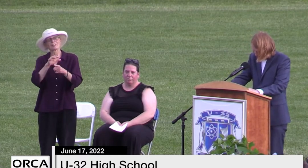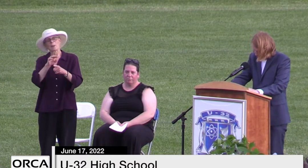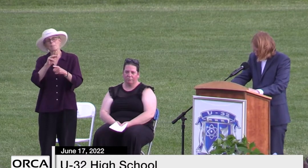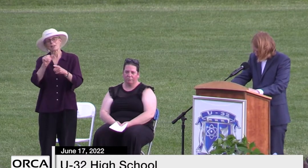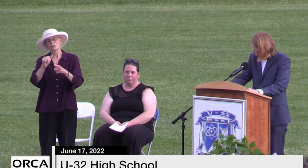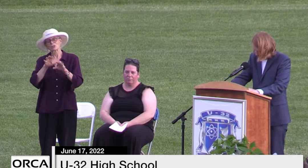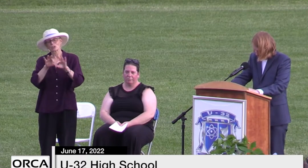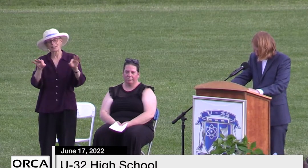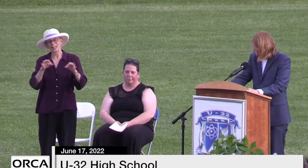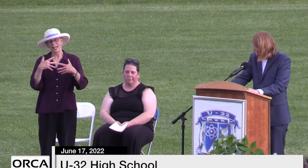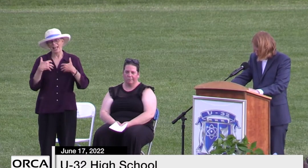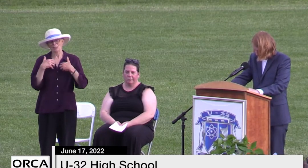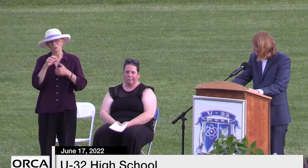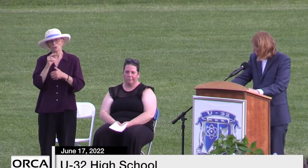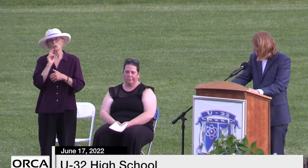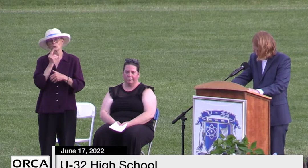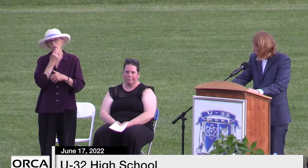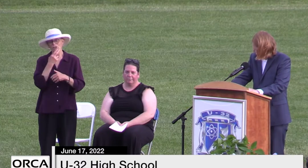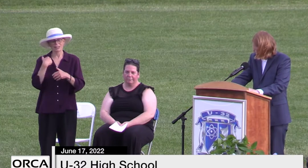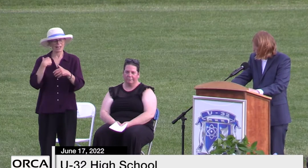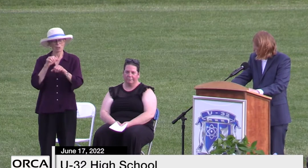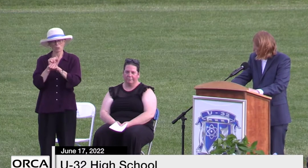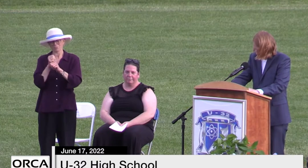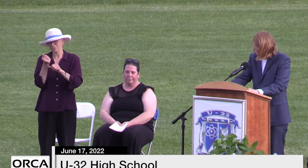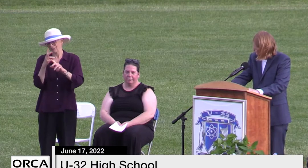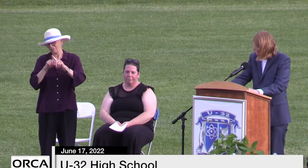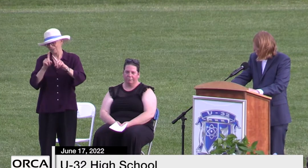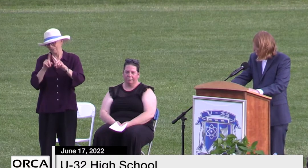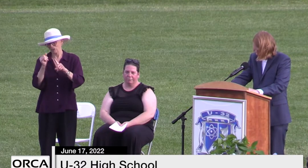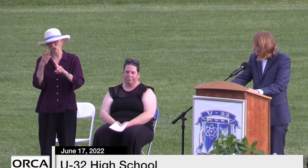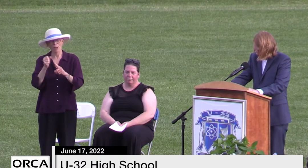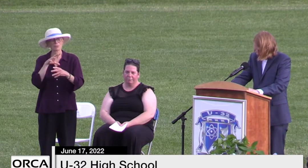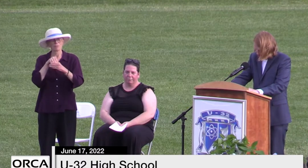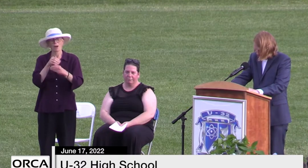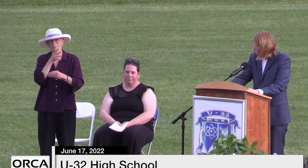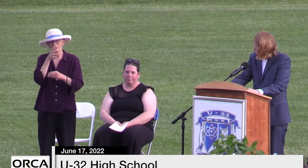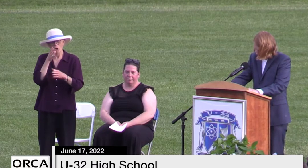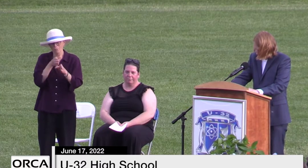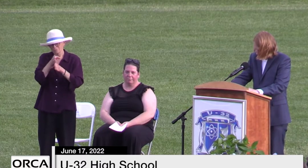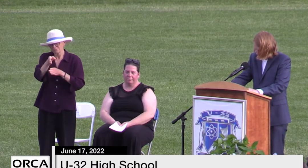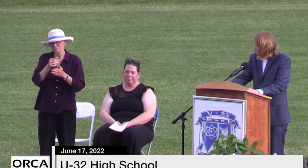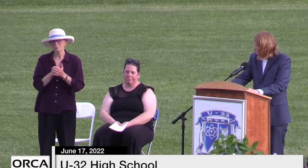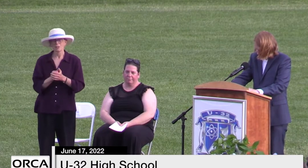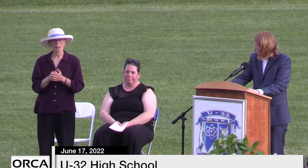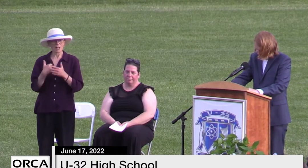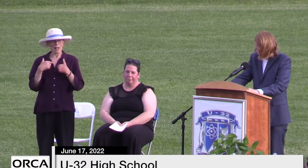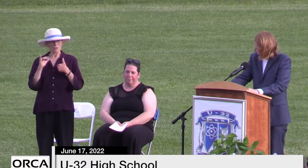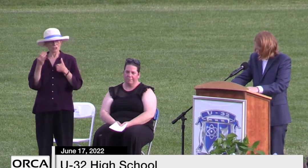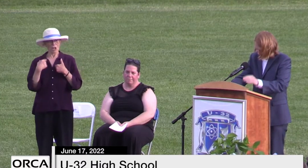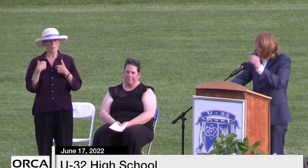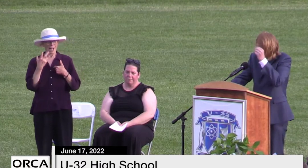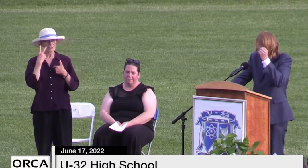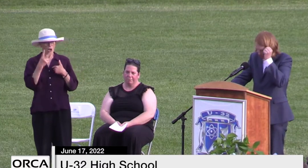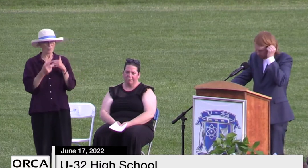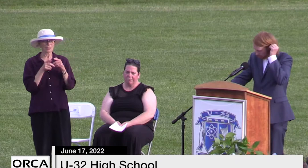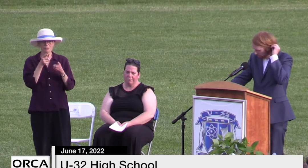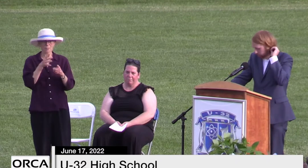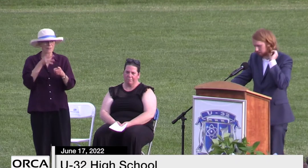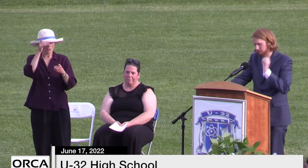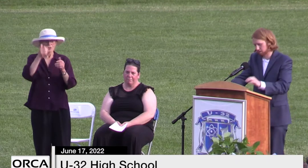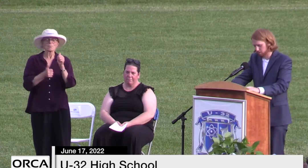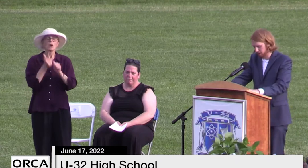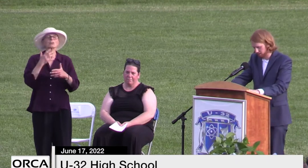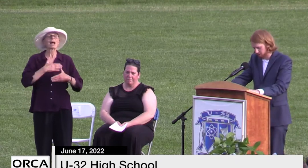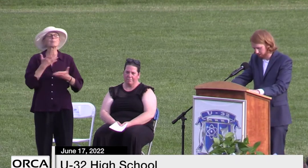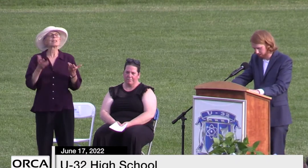nutrition. He used that degree to work multiple jobs involving the farm industry. The job I personally got to see him happiest at in Vermont